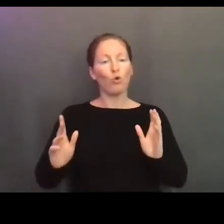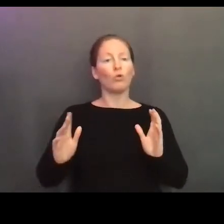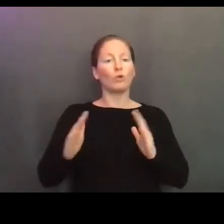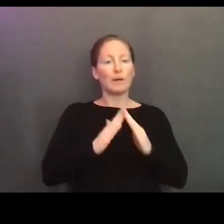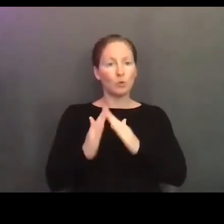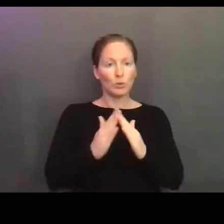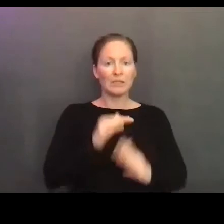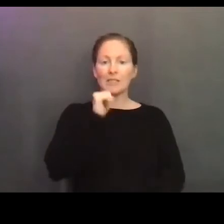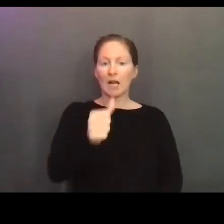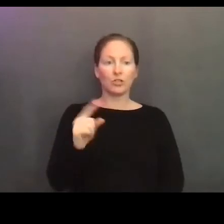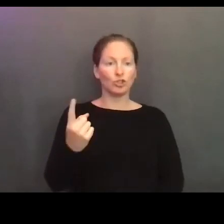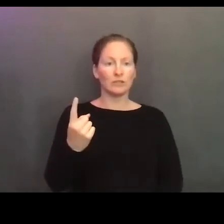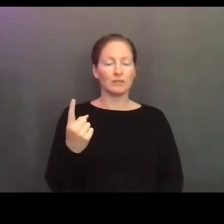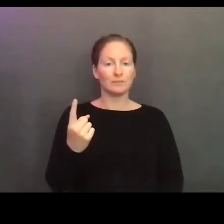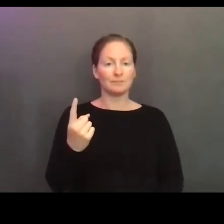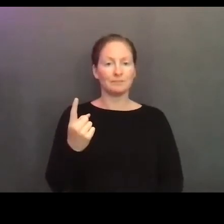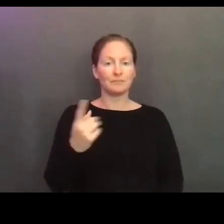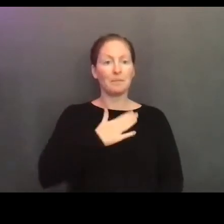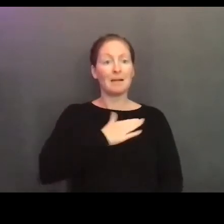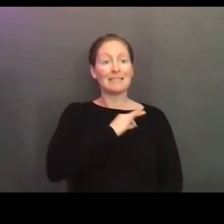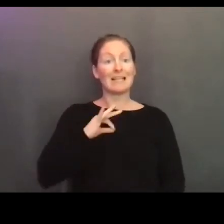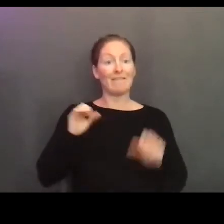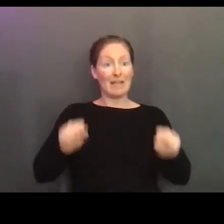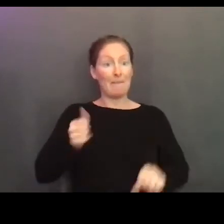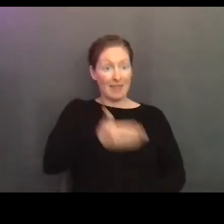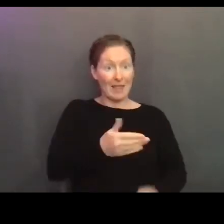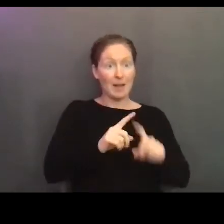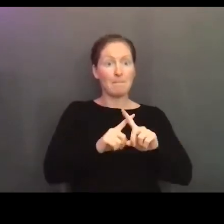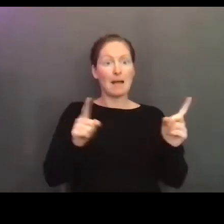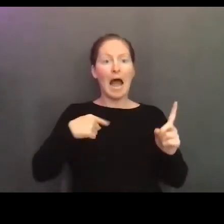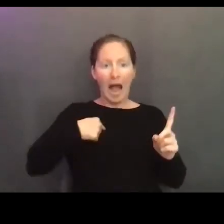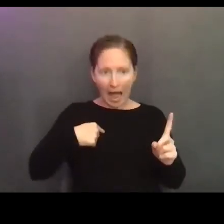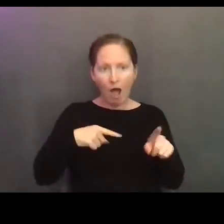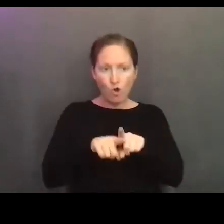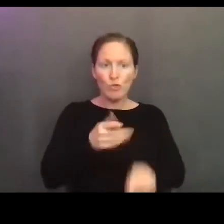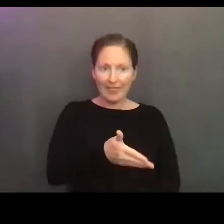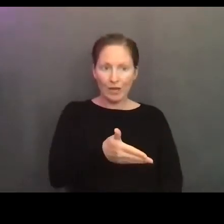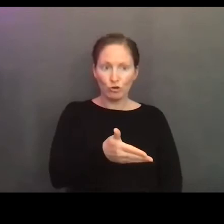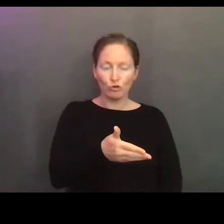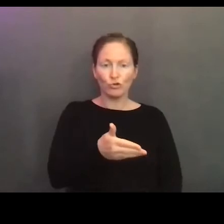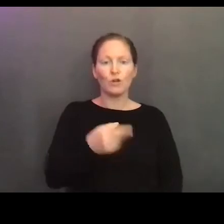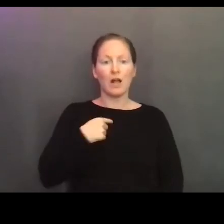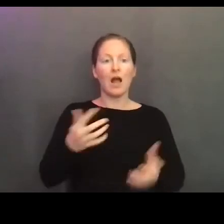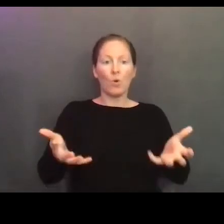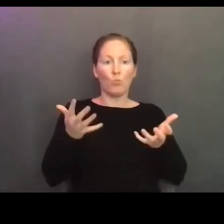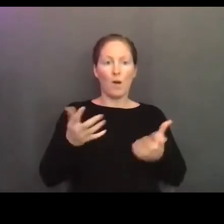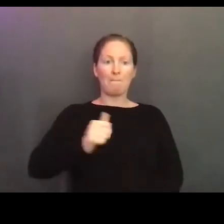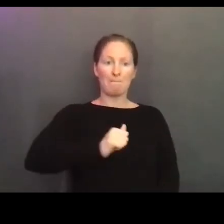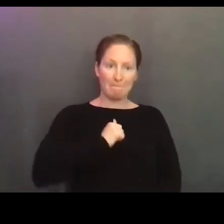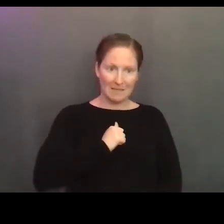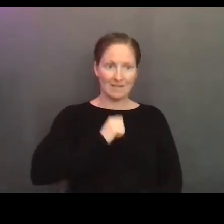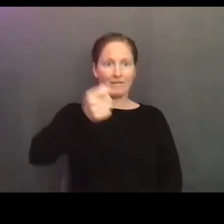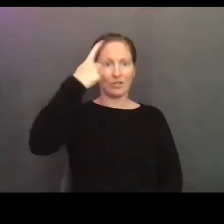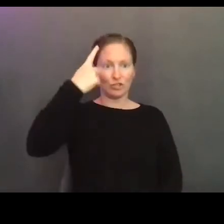it's not just, my staff can be in the meeting, but I want to be in that meeting because I want to have a firm understanding of